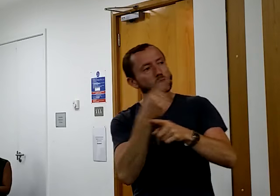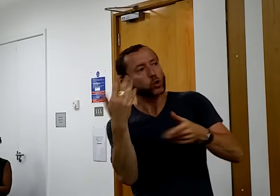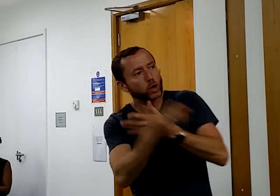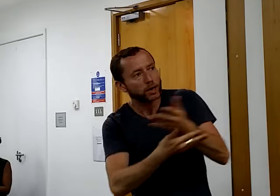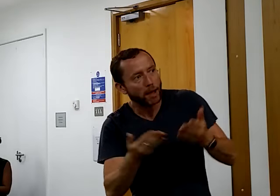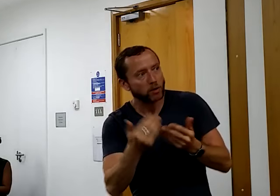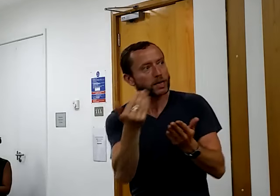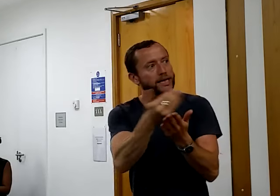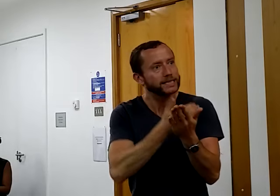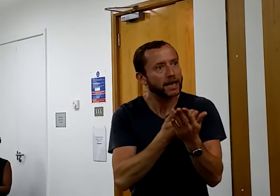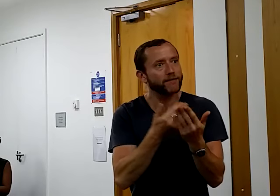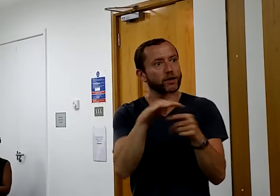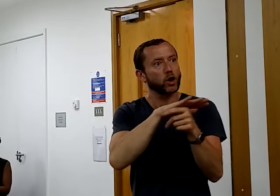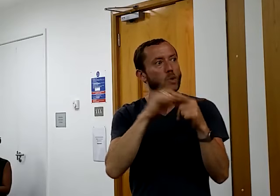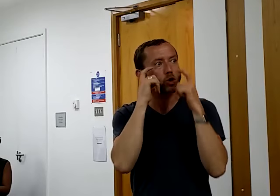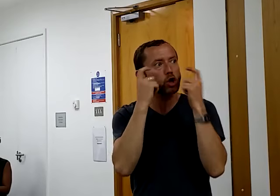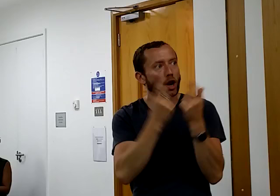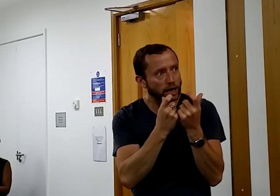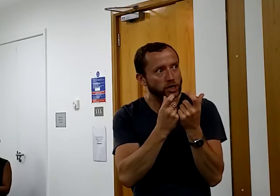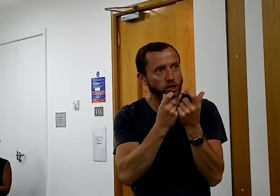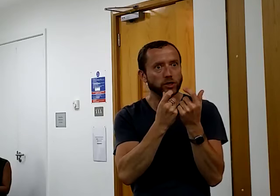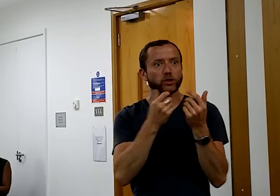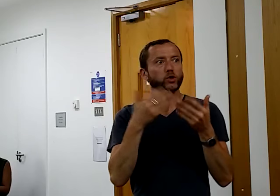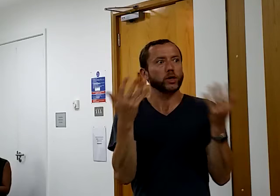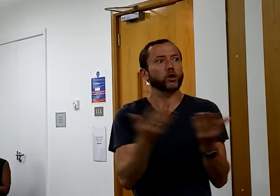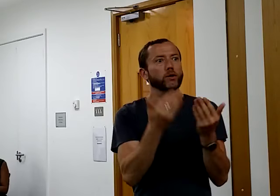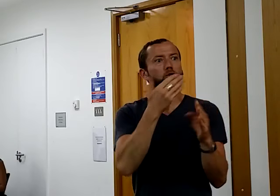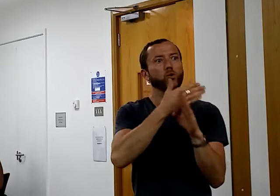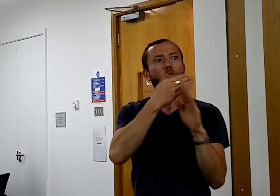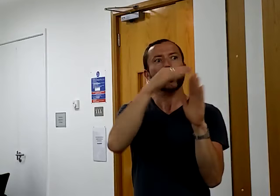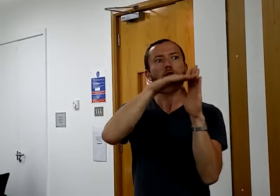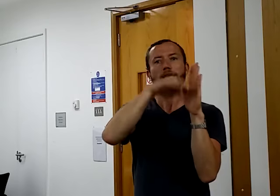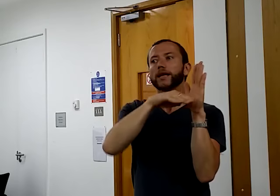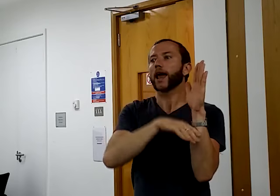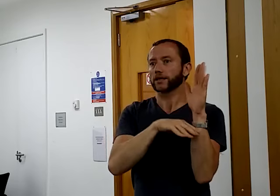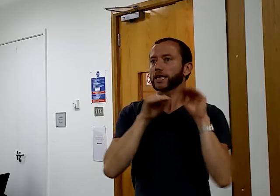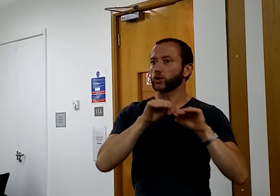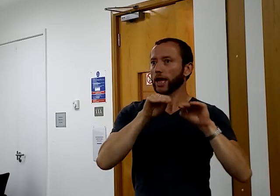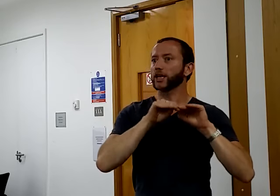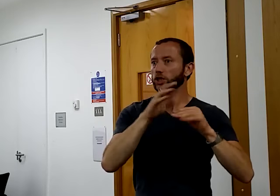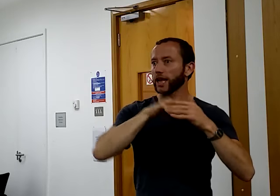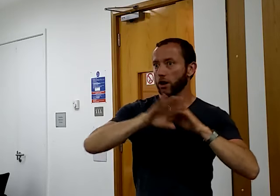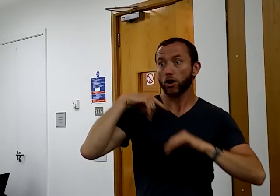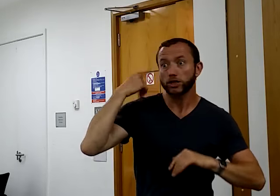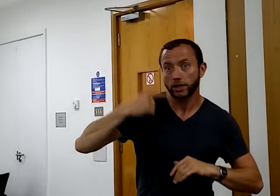about saving the local college for working class people in that area of London.